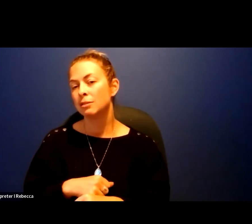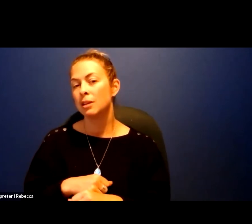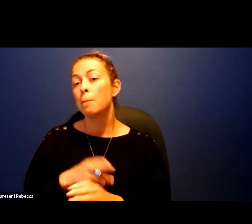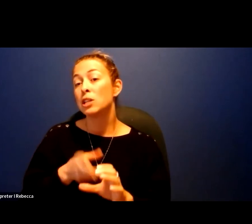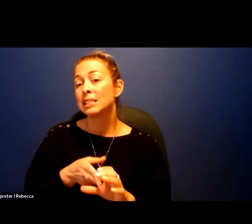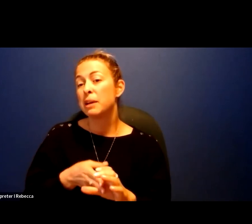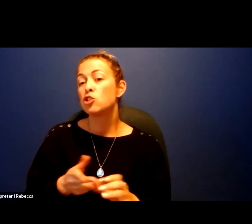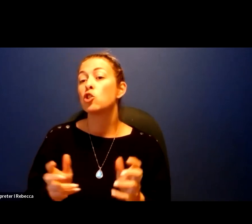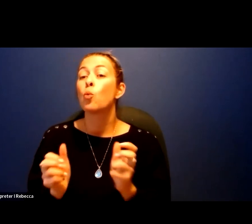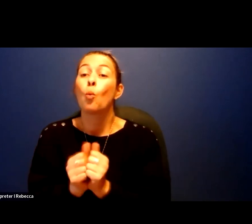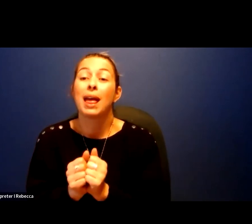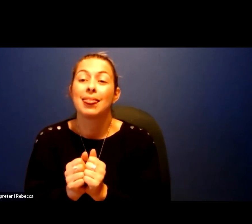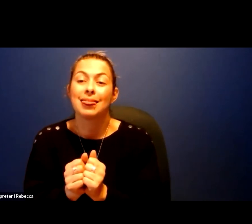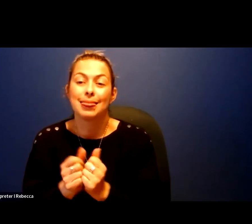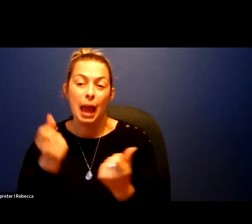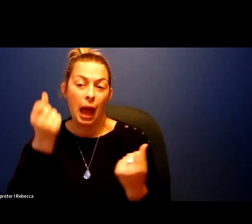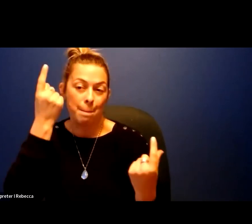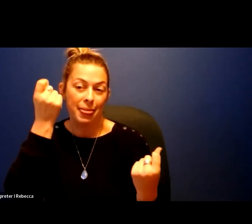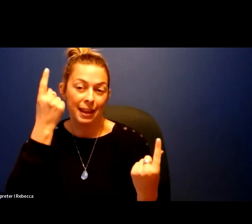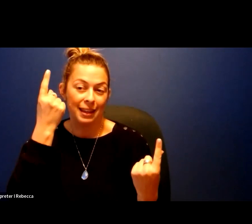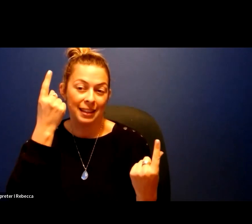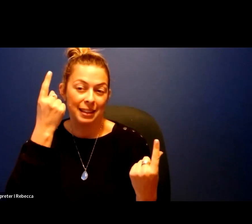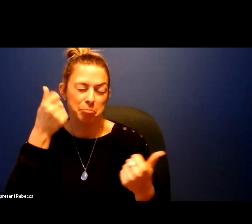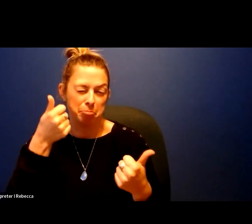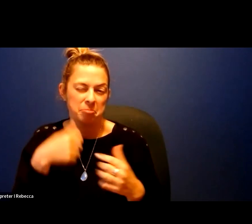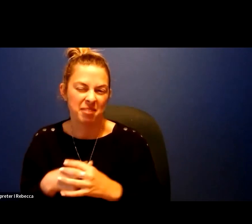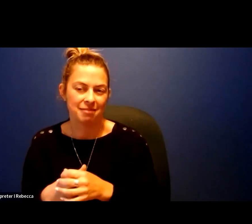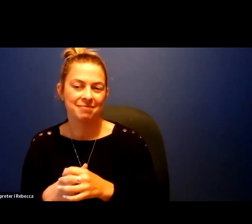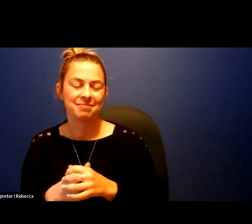with empathy. There we go. I like that. Okay, participation with empathy.